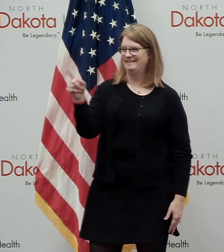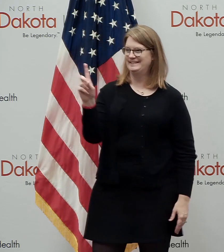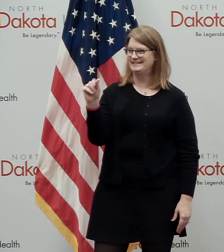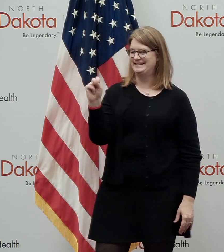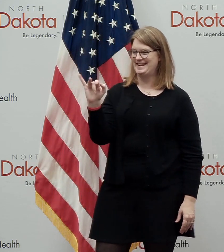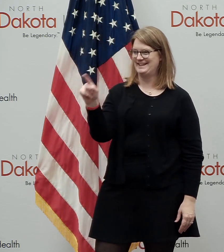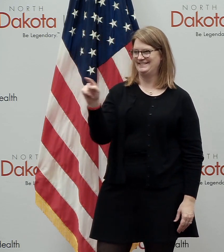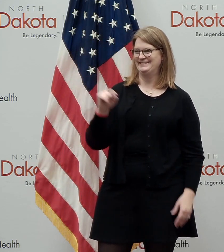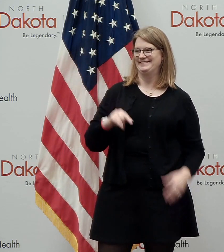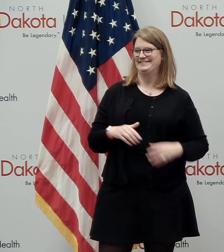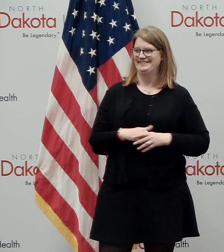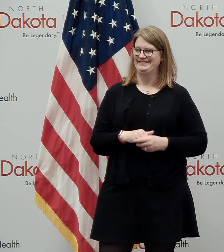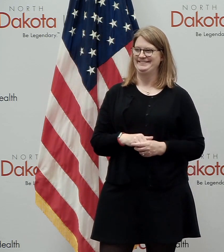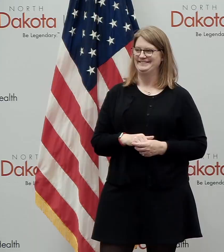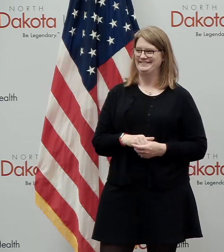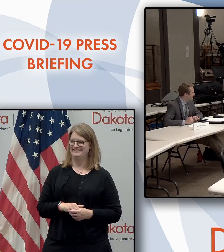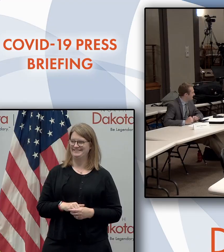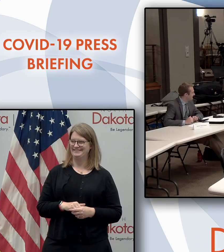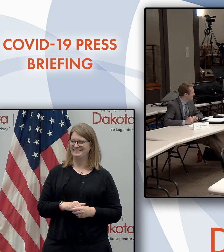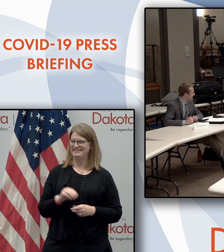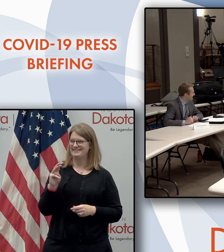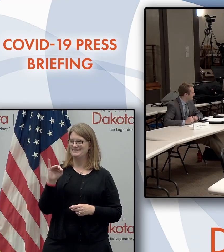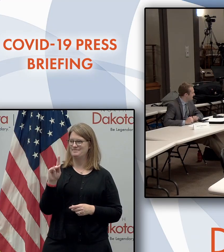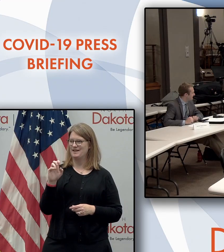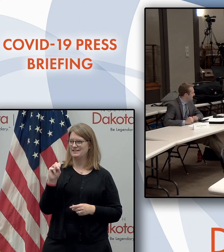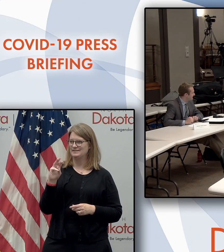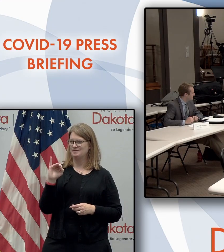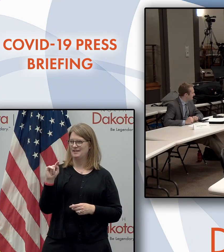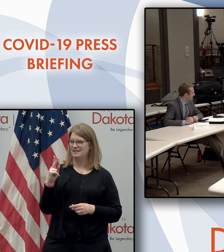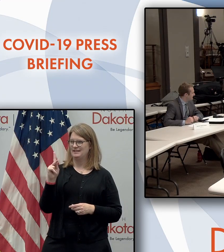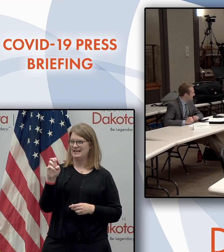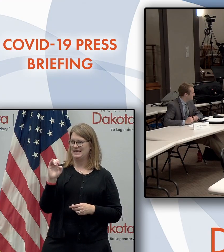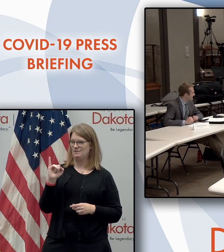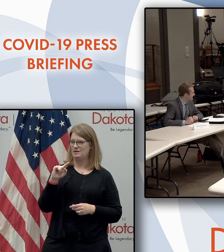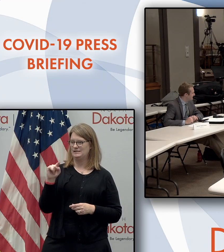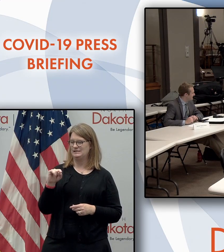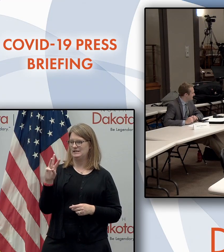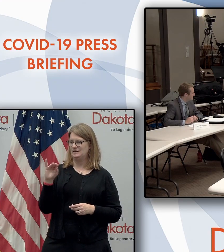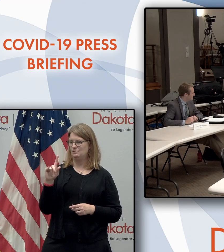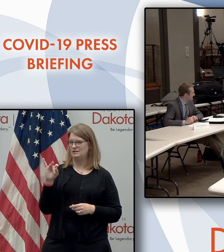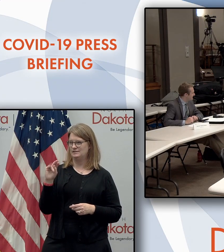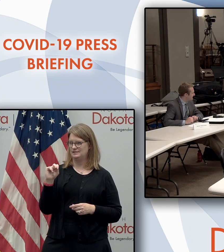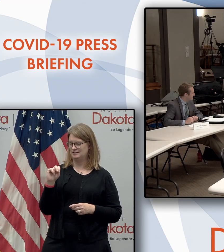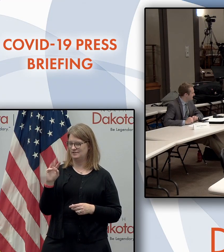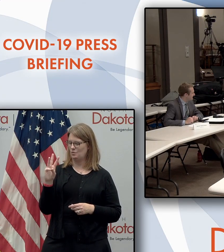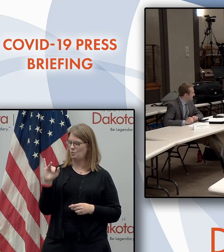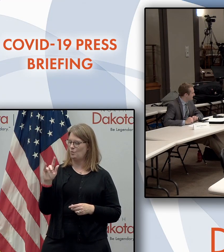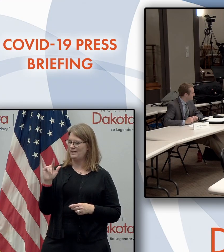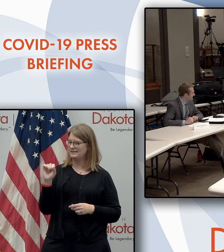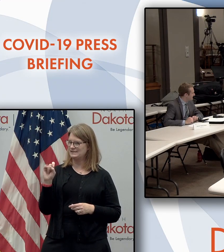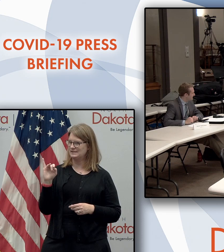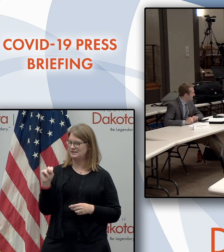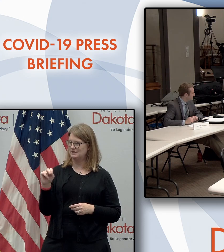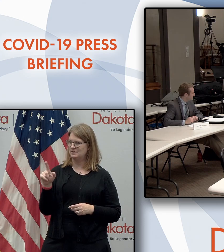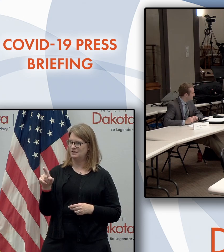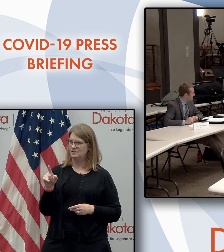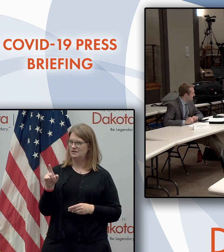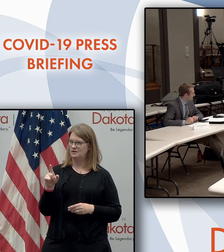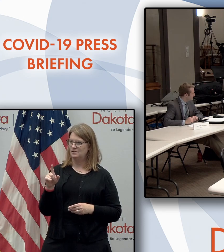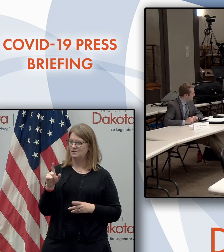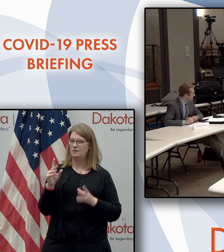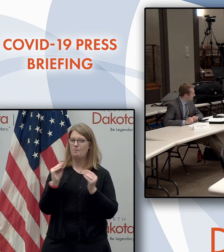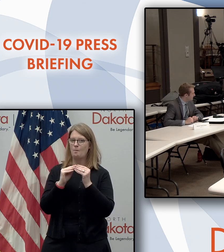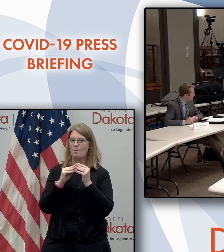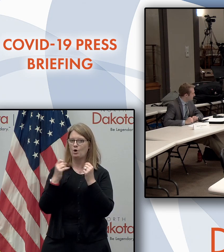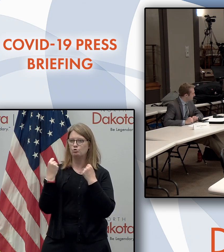Okay, Danny? Mike Smith, 660 KUYZ in Williston. Has there been any thoughts on plans for more